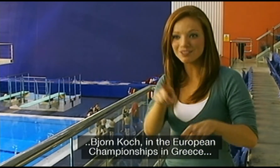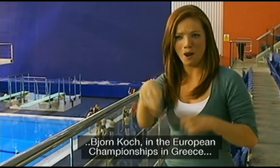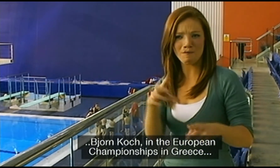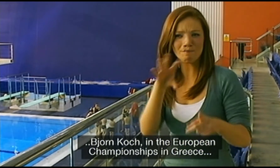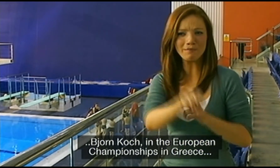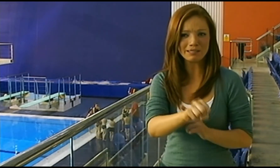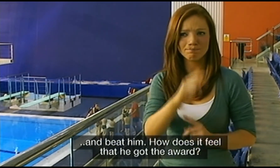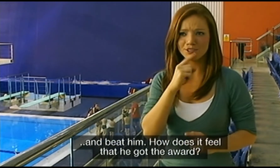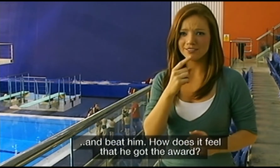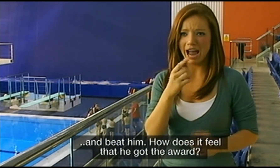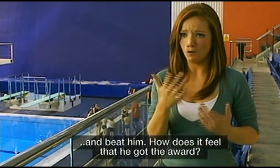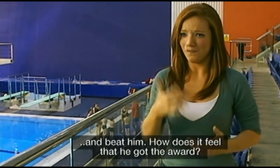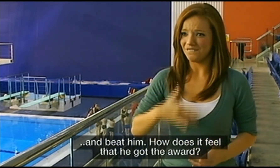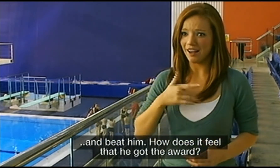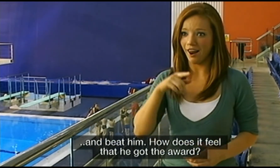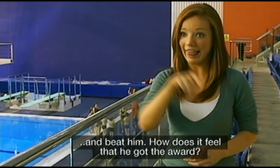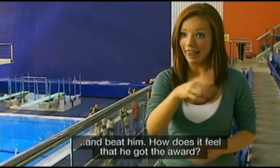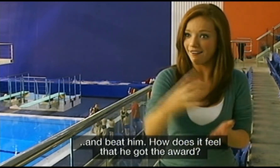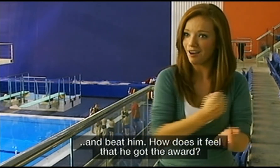in Greece and beat him. How does it feel that he got the award?